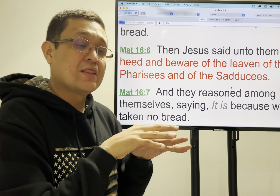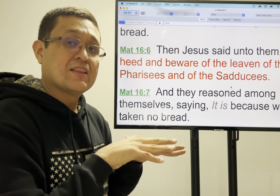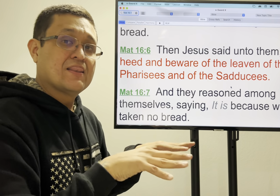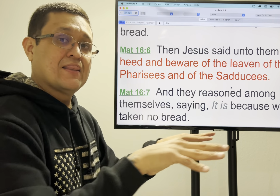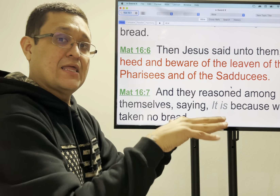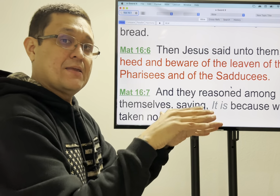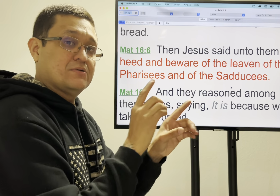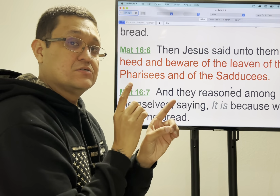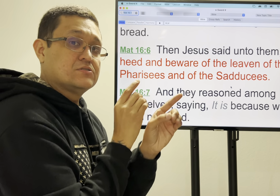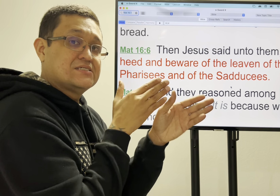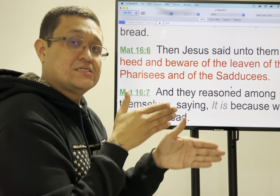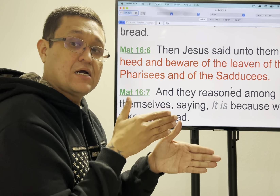Then Jesus said unto them,